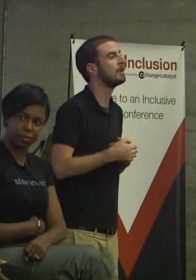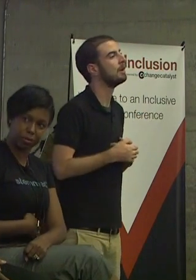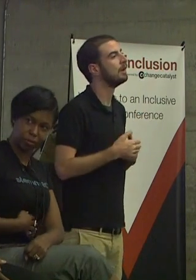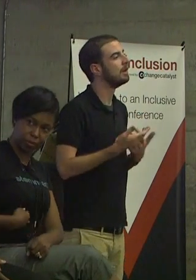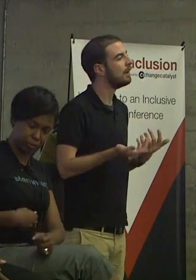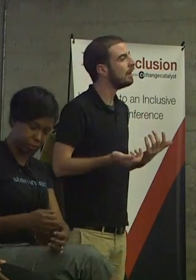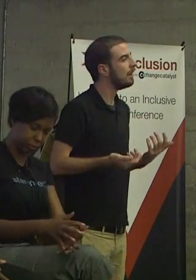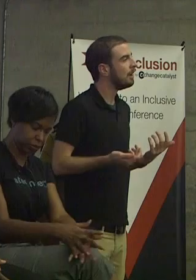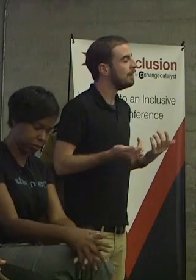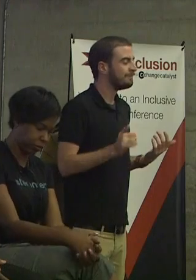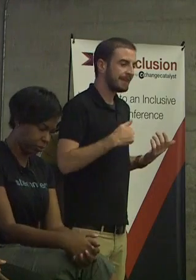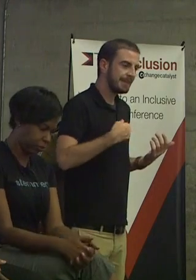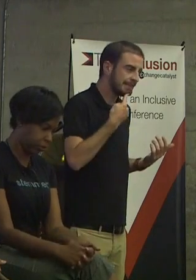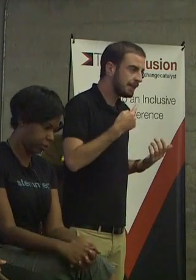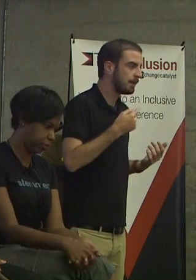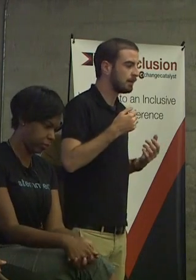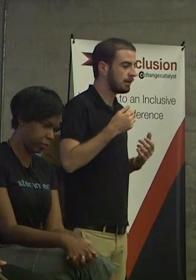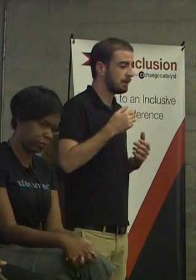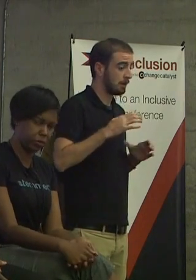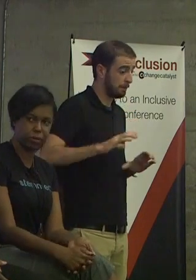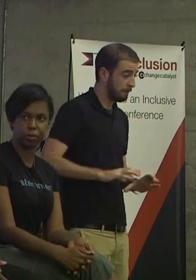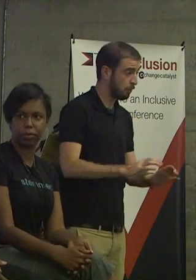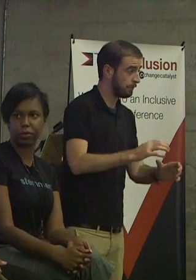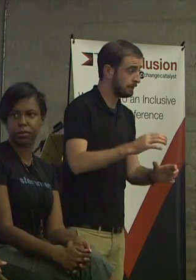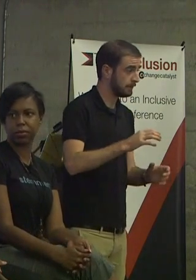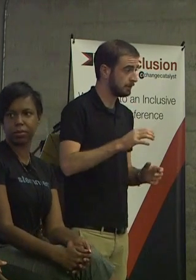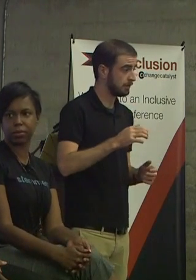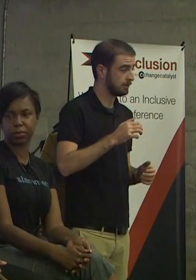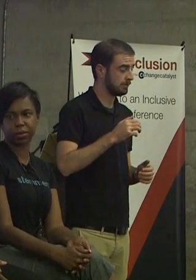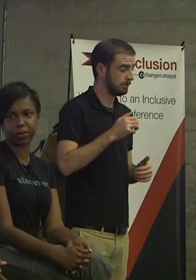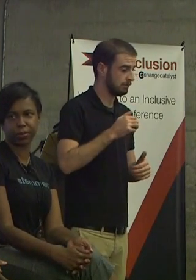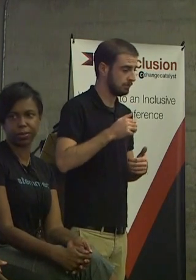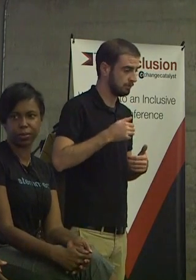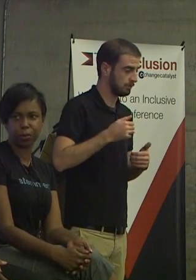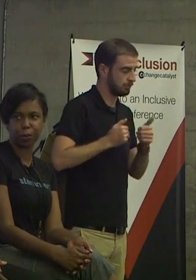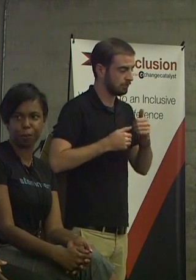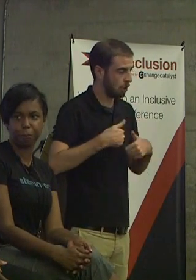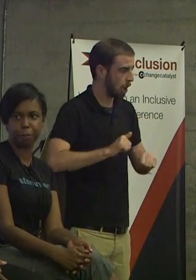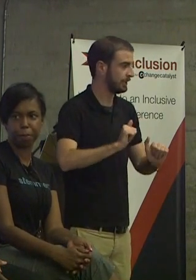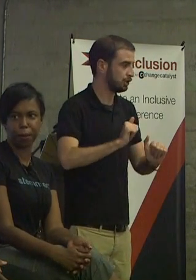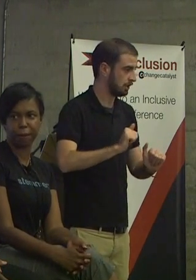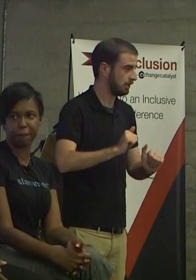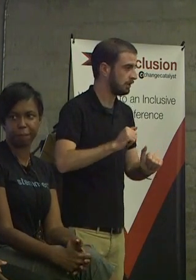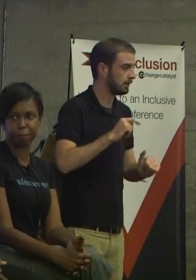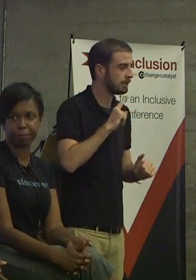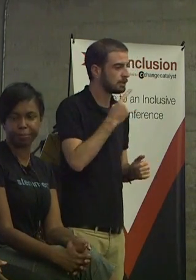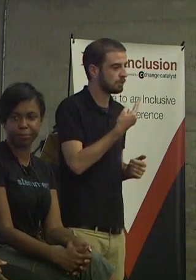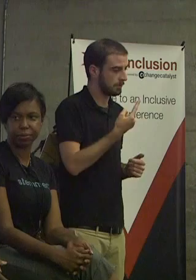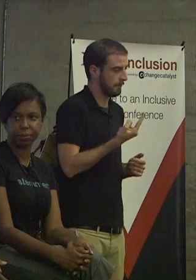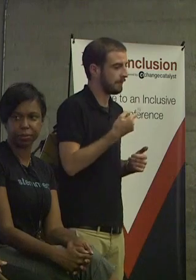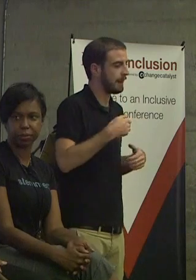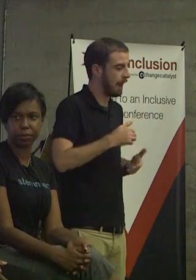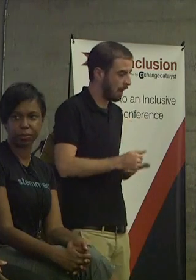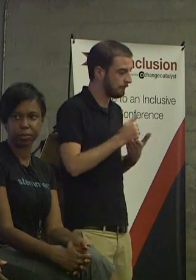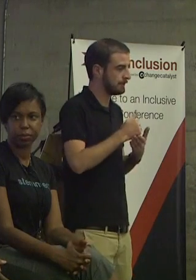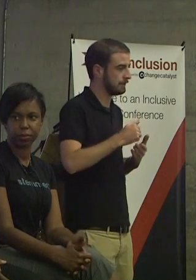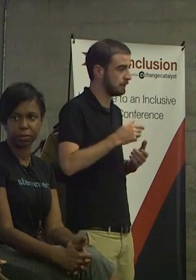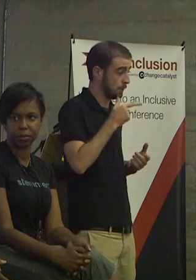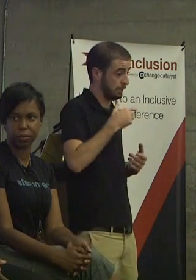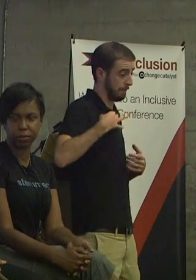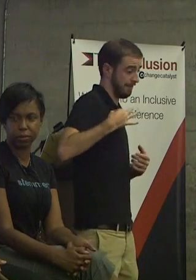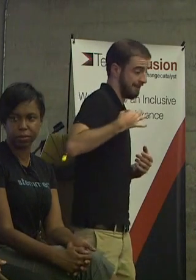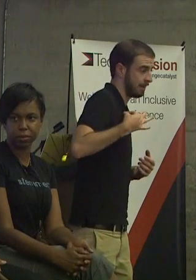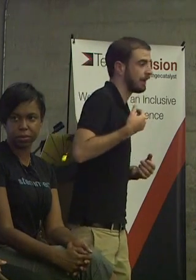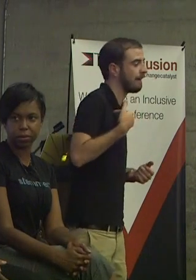said, a performance audition is one that helps applicants have a very seamless and